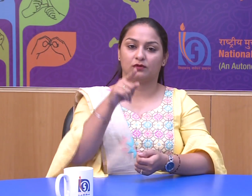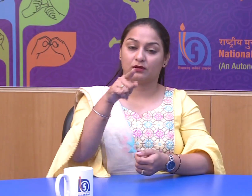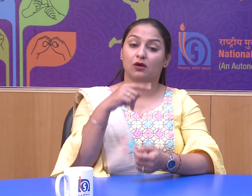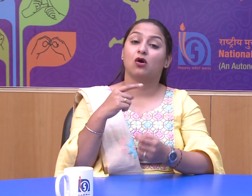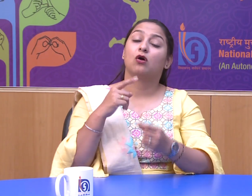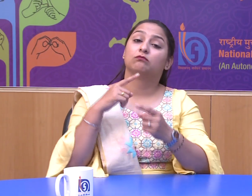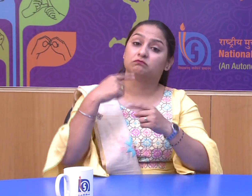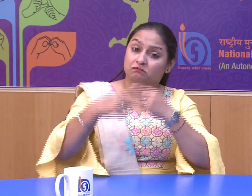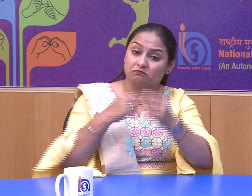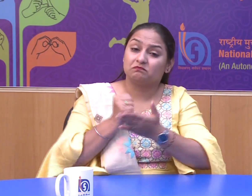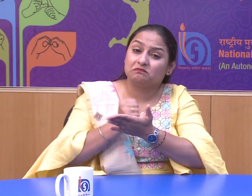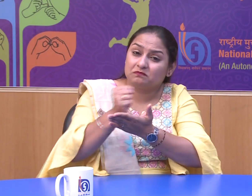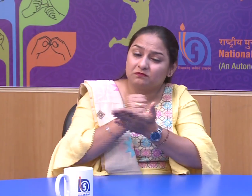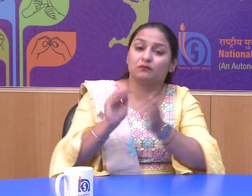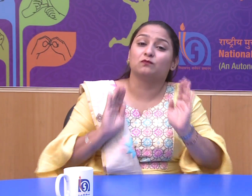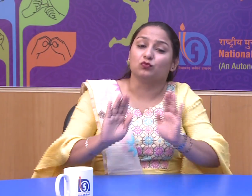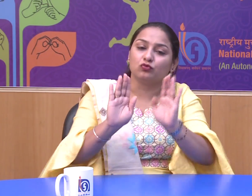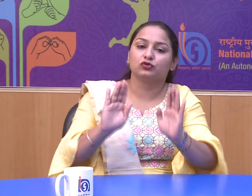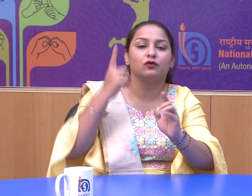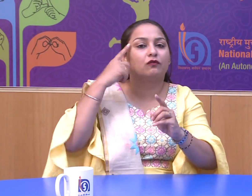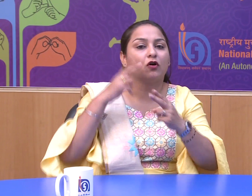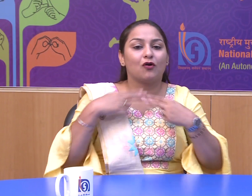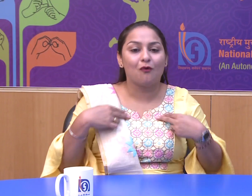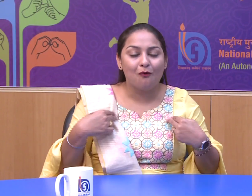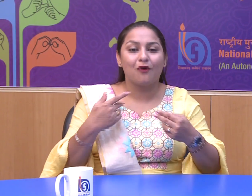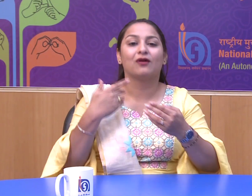also encouraged the court practice of sajda,